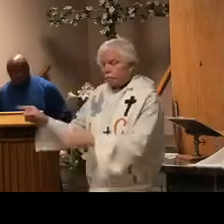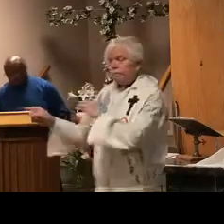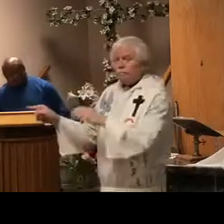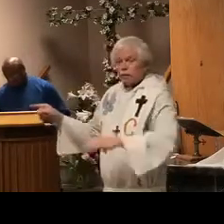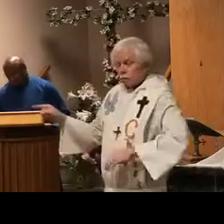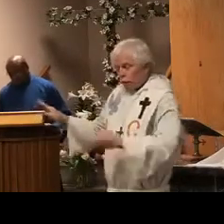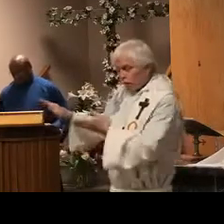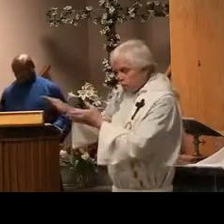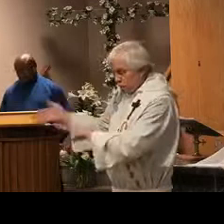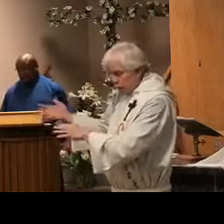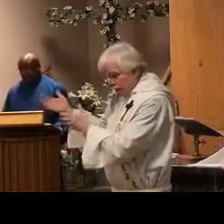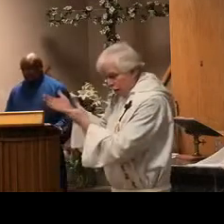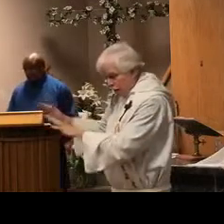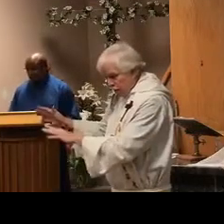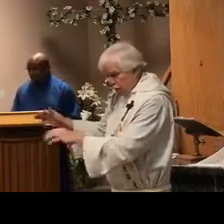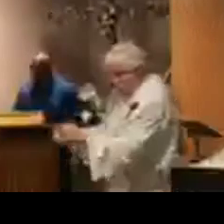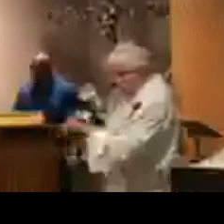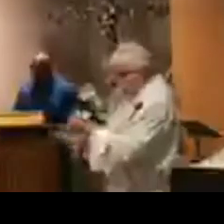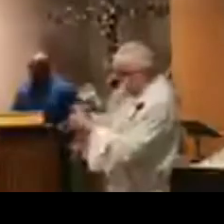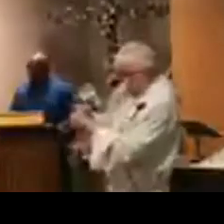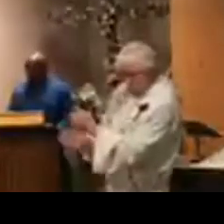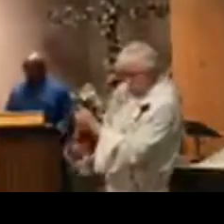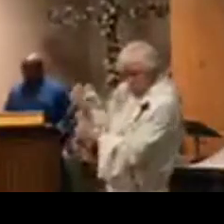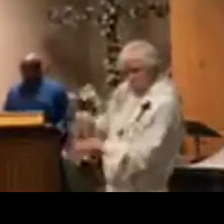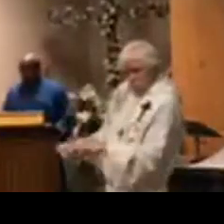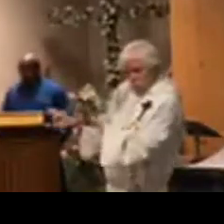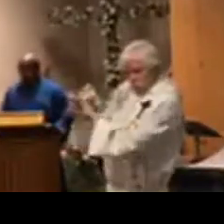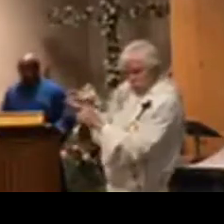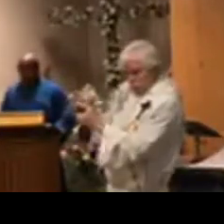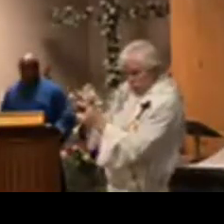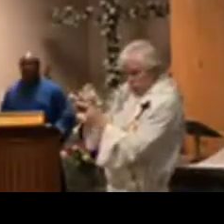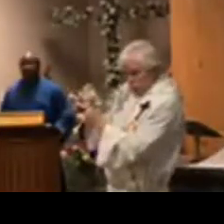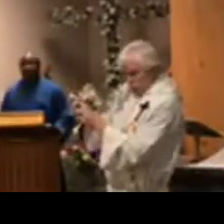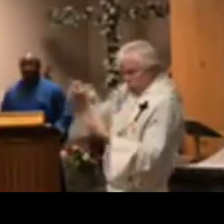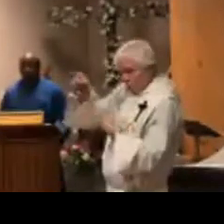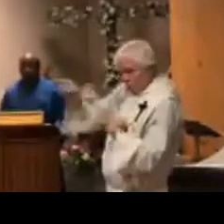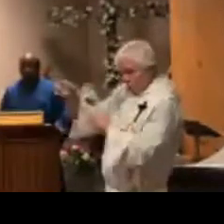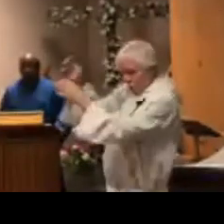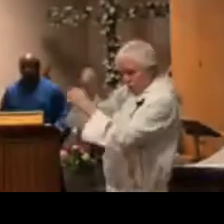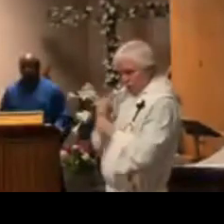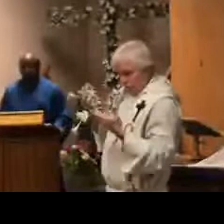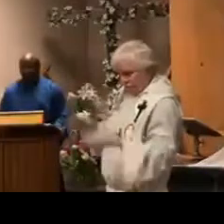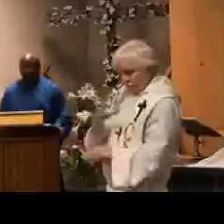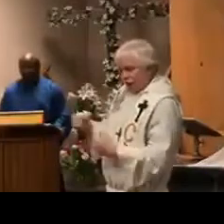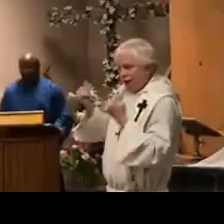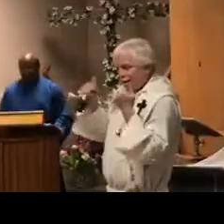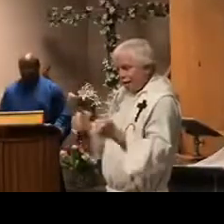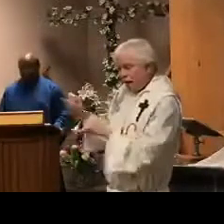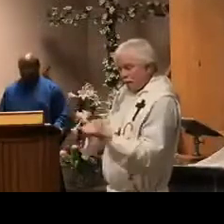Now, the first and the most important word that I have received is that Christ died.